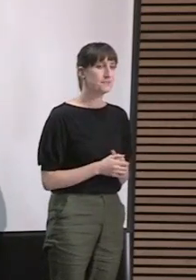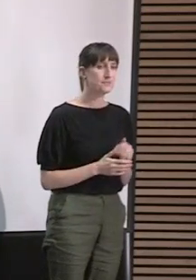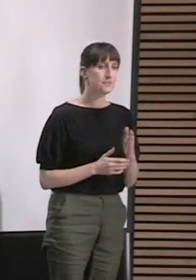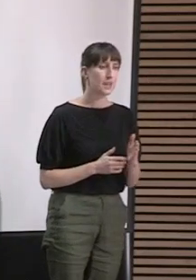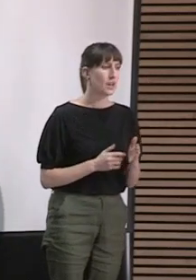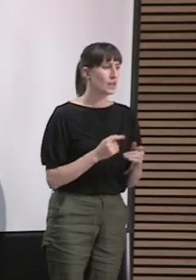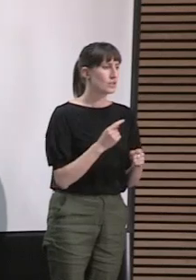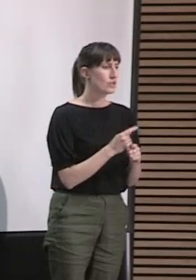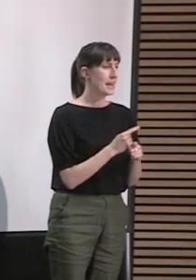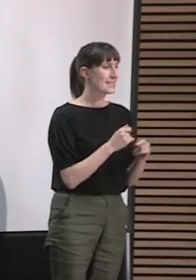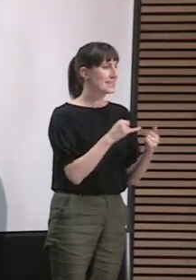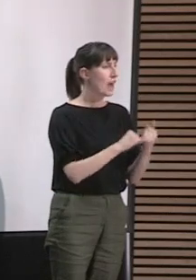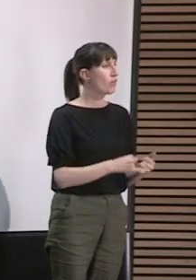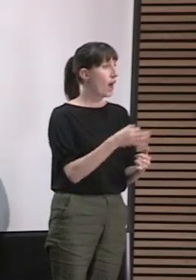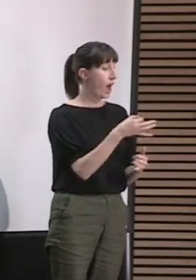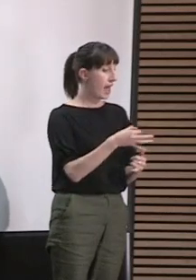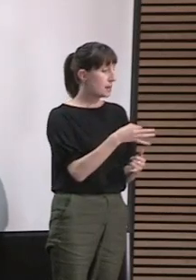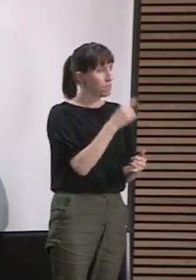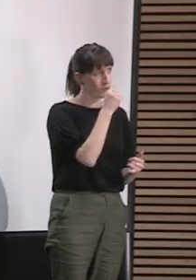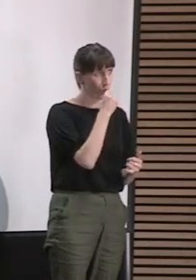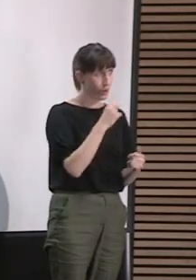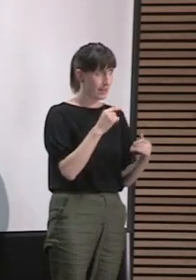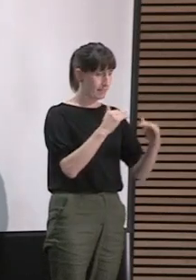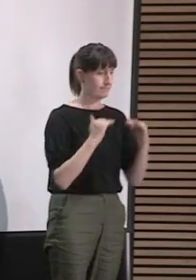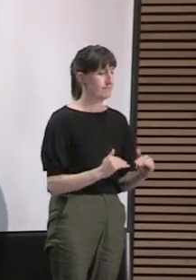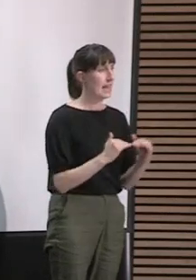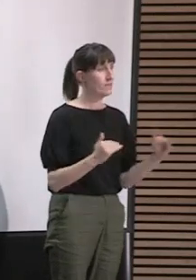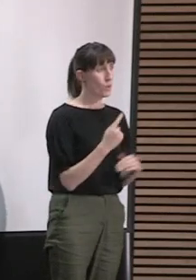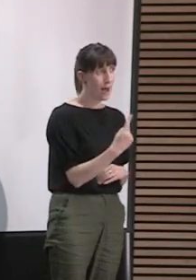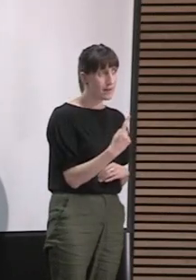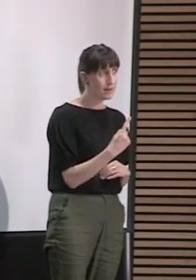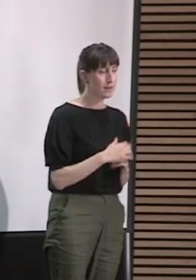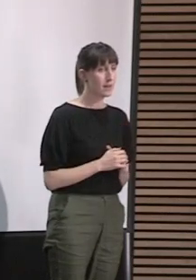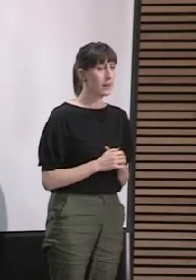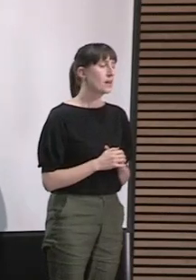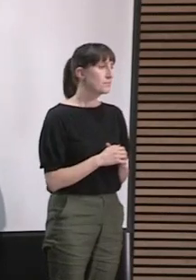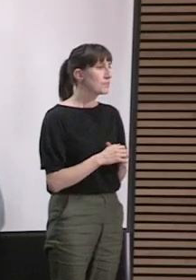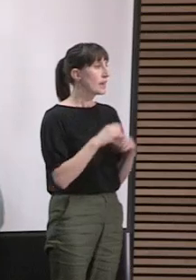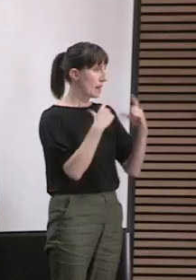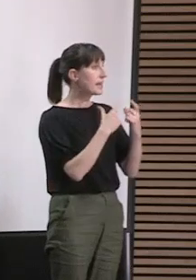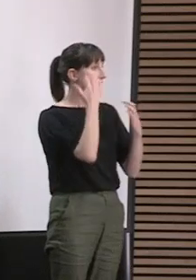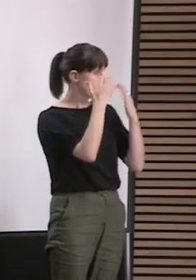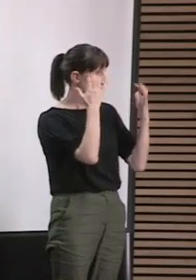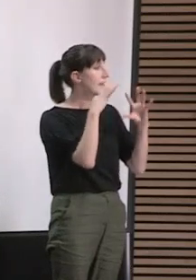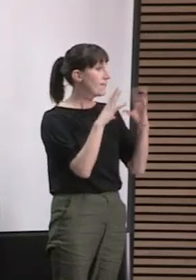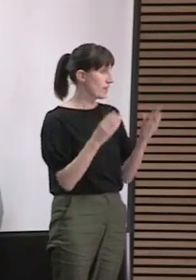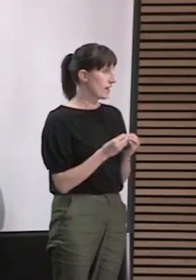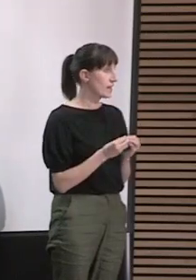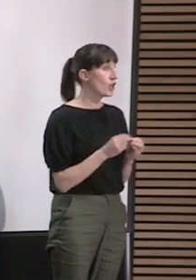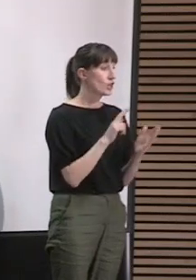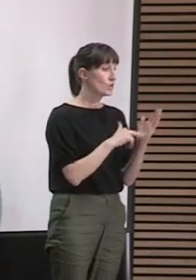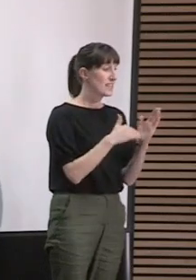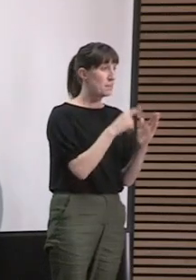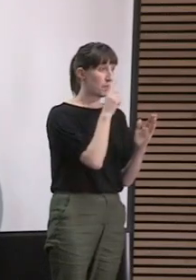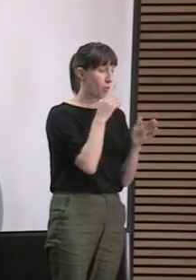sort of geographical considerations that could apply here. There is a lot of movement. New Zealanders are an incredibly mobile people,